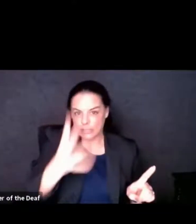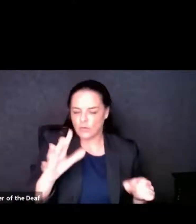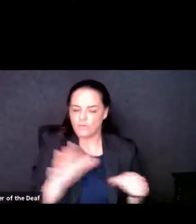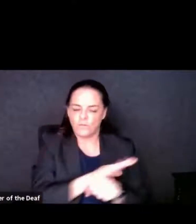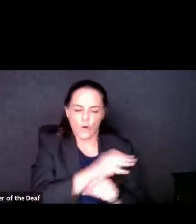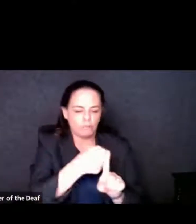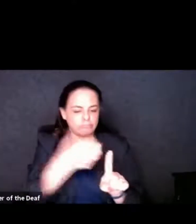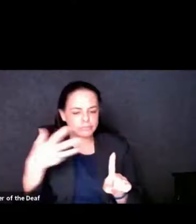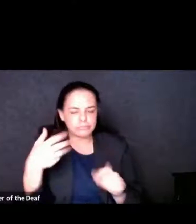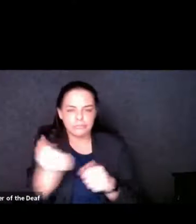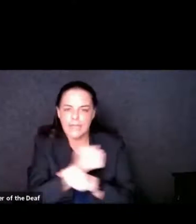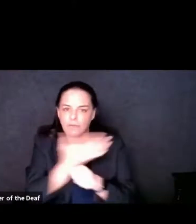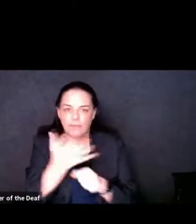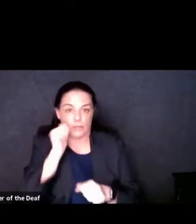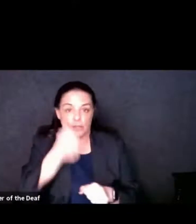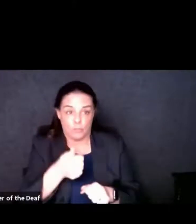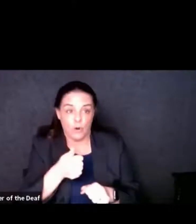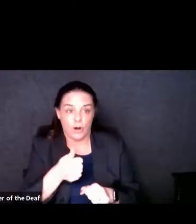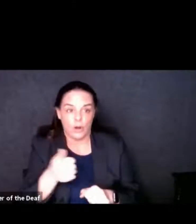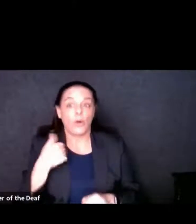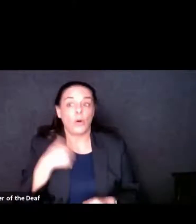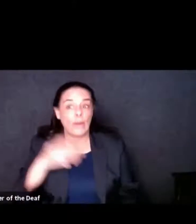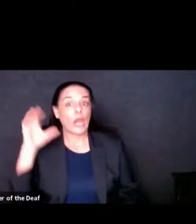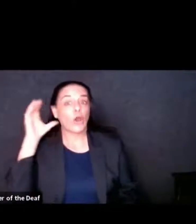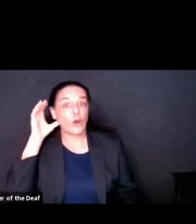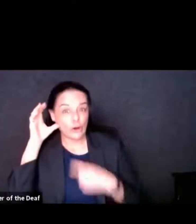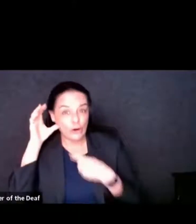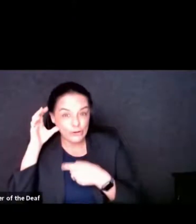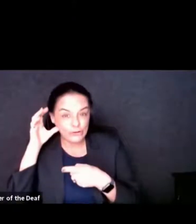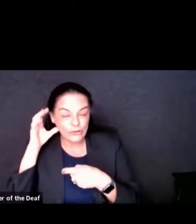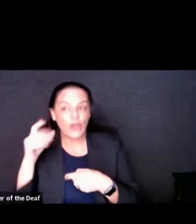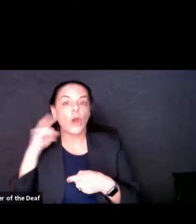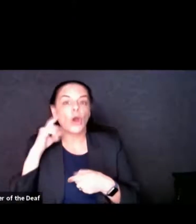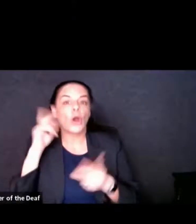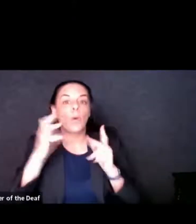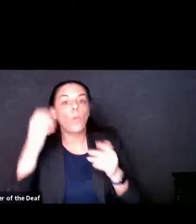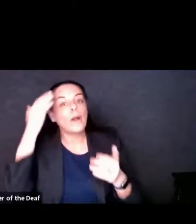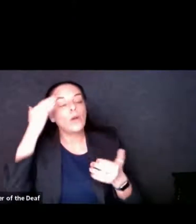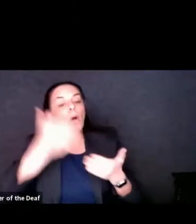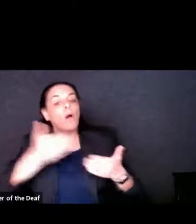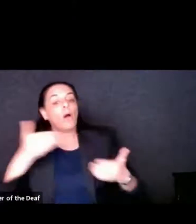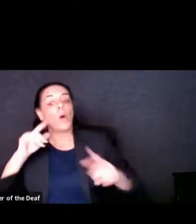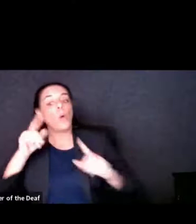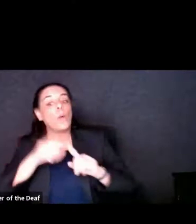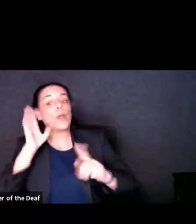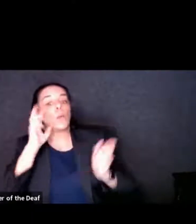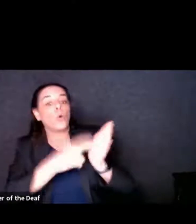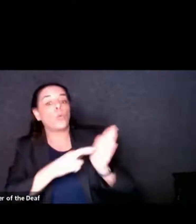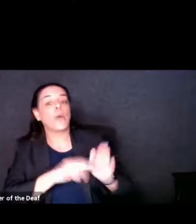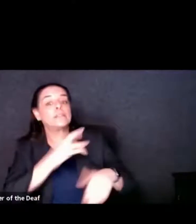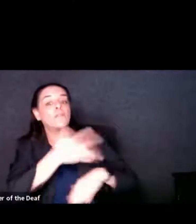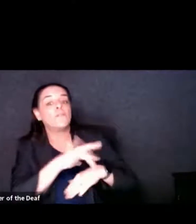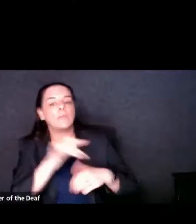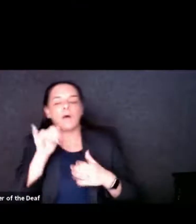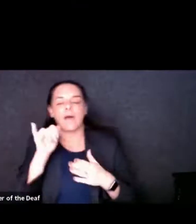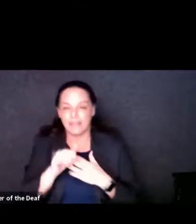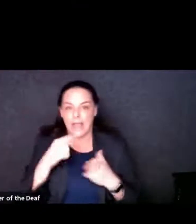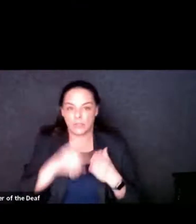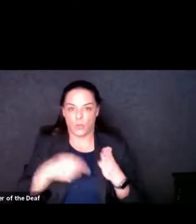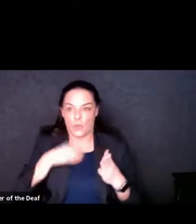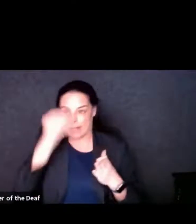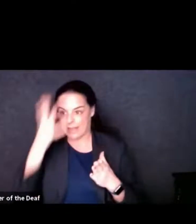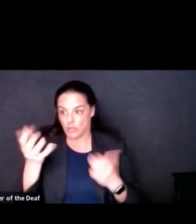tomorrow. We heard you and heard that people wanted advance notice of when registration was going to be open, and that's what we're providing today.